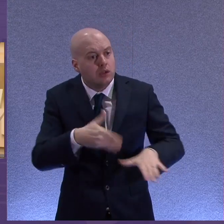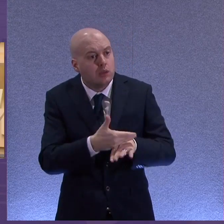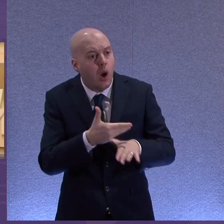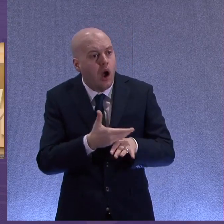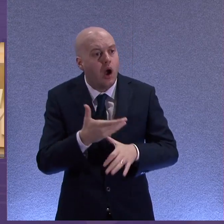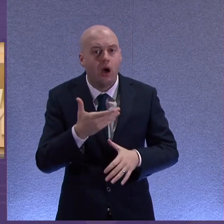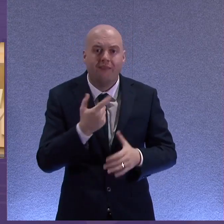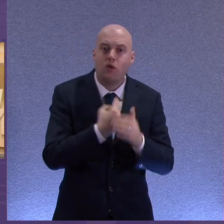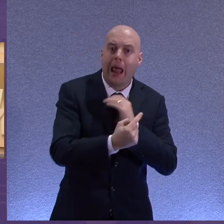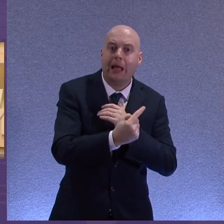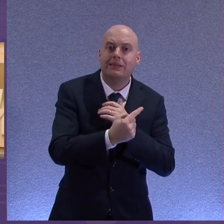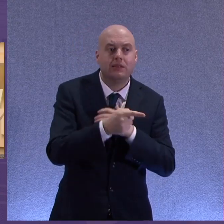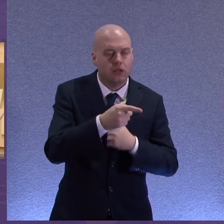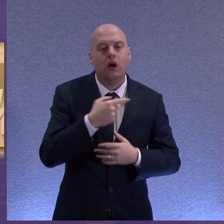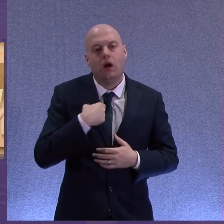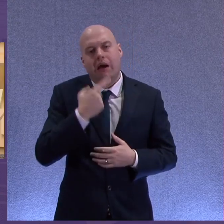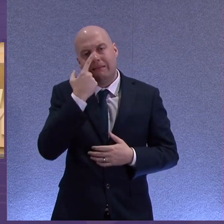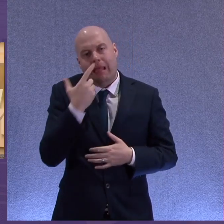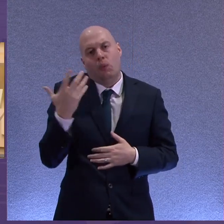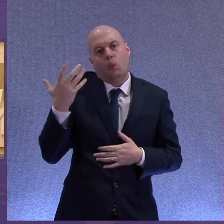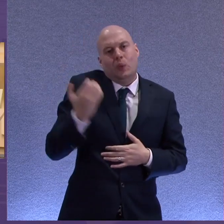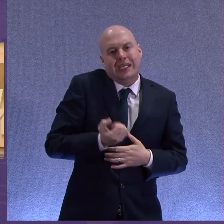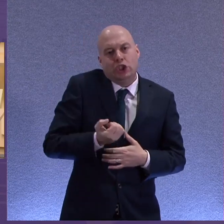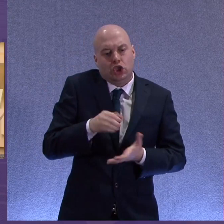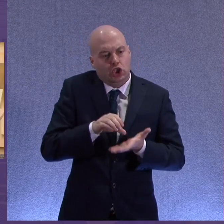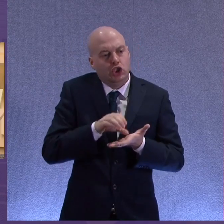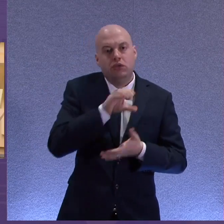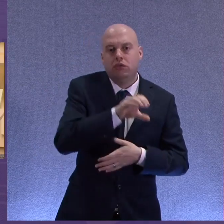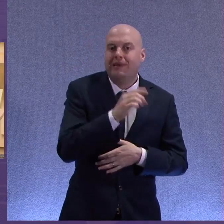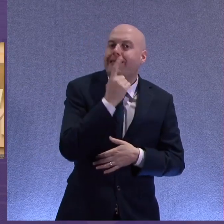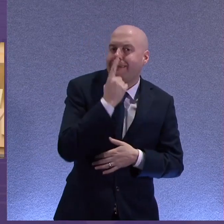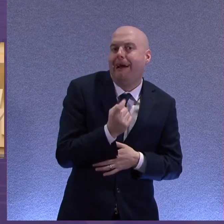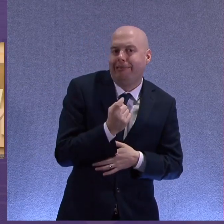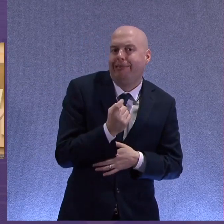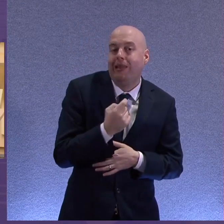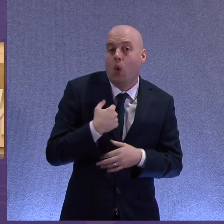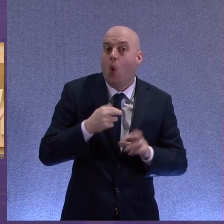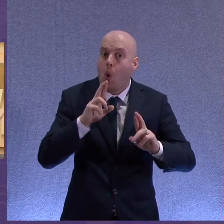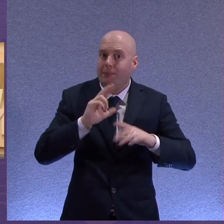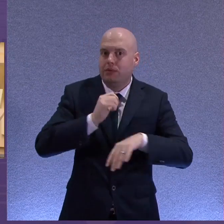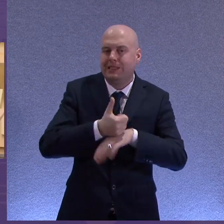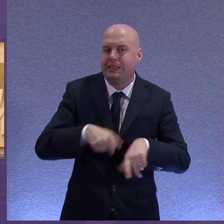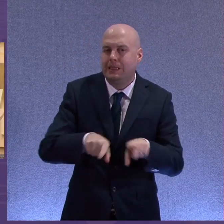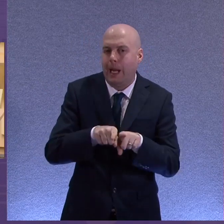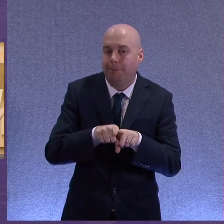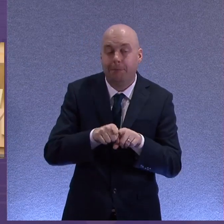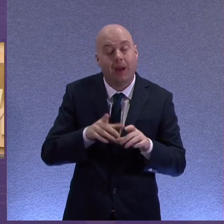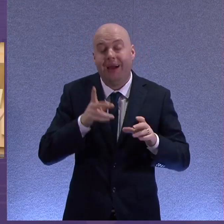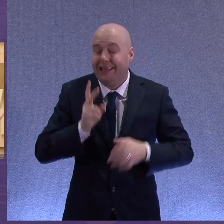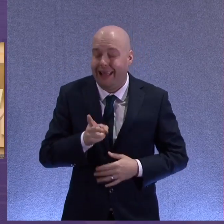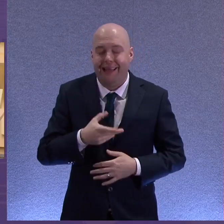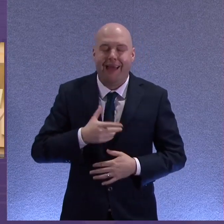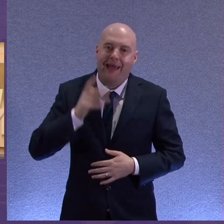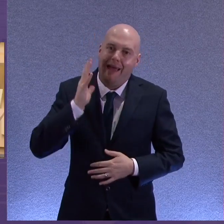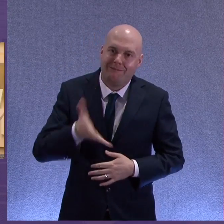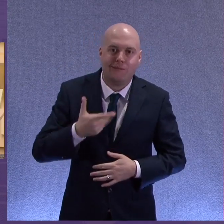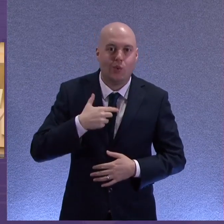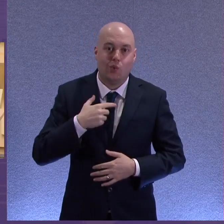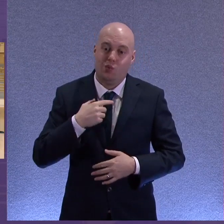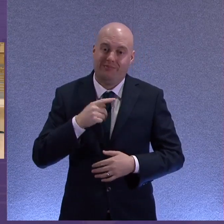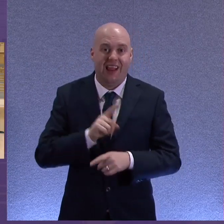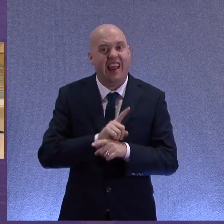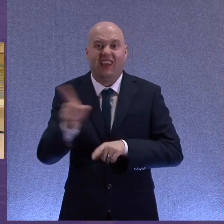be in significant difficulty. So I may have missed one or two points of detail. If I have, I'll review the record and come back to Willie Rennie at a later